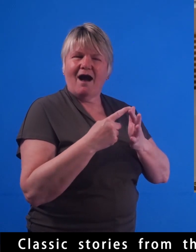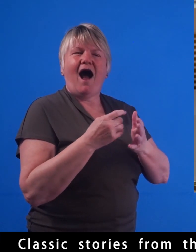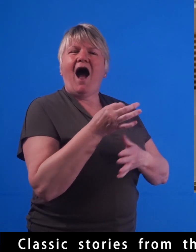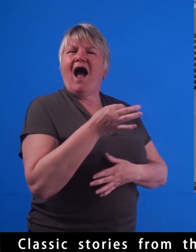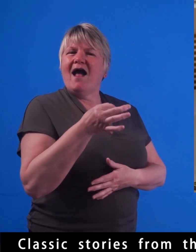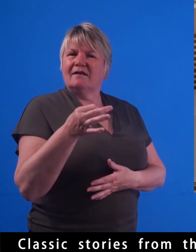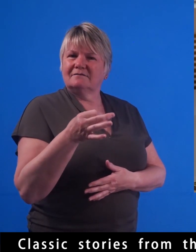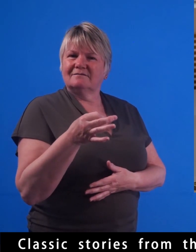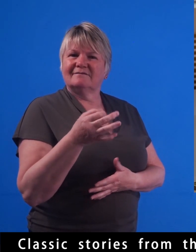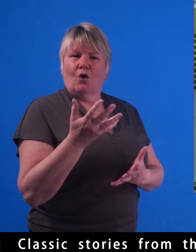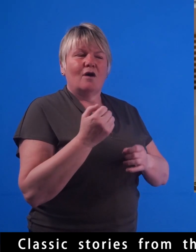Gulliver's Travels,